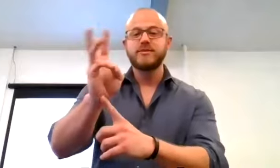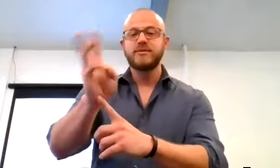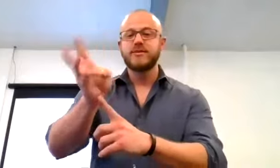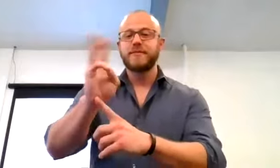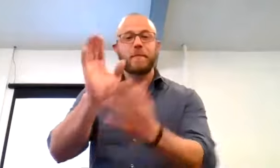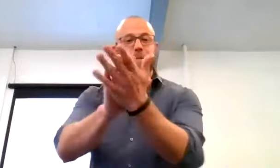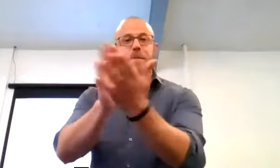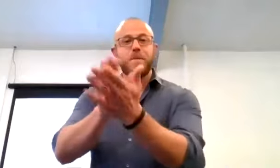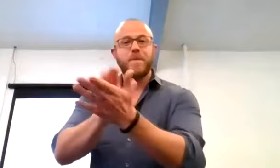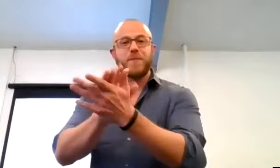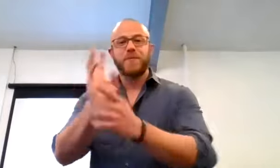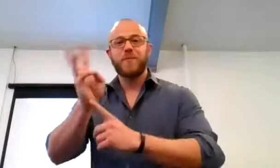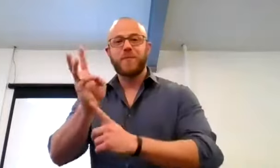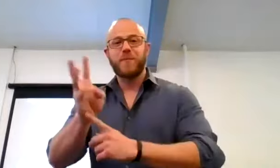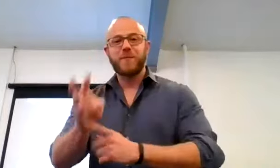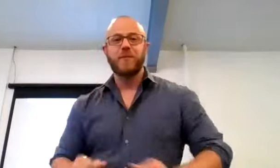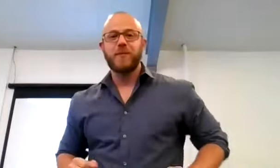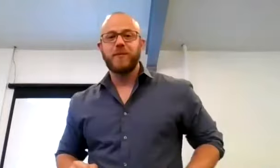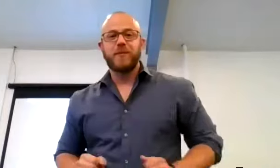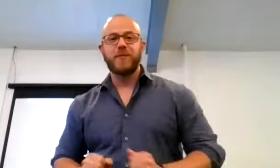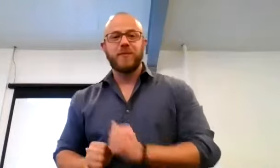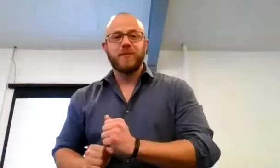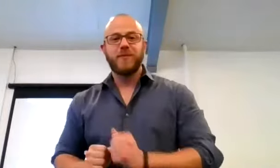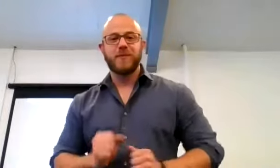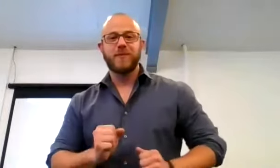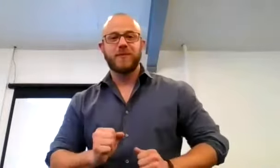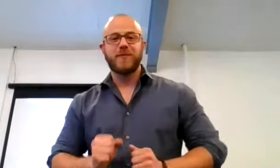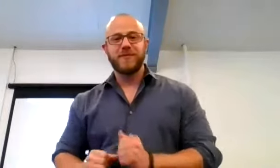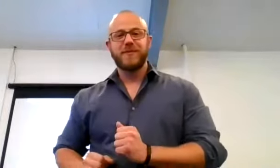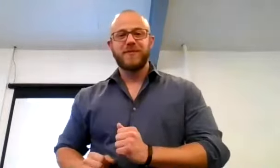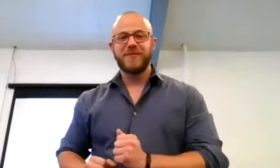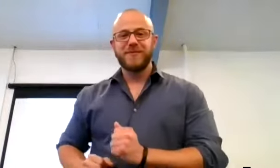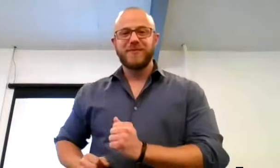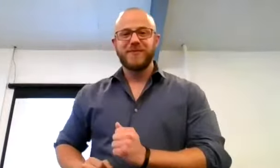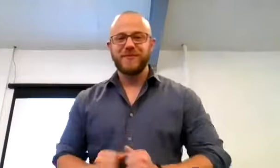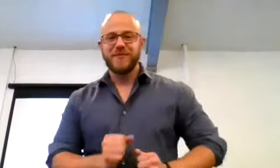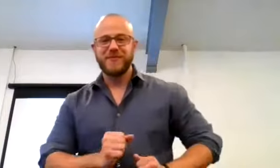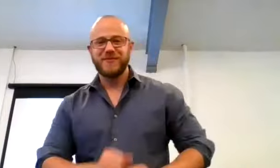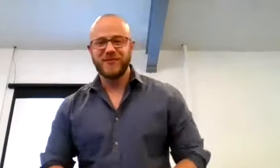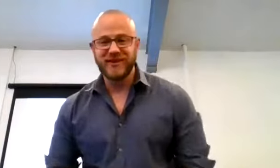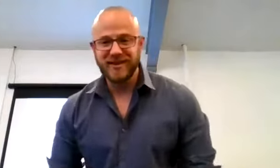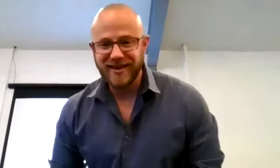We have 6 minutes left, so come on, what you guys got for me? Tell me, I'm ready for you.